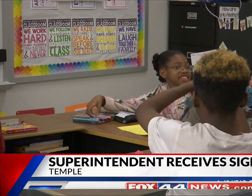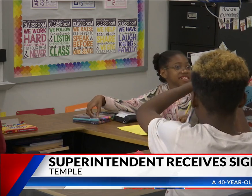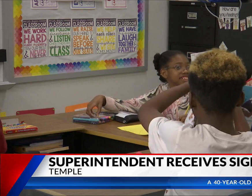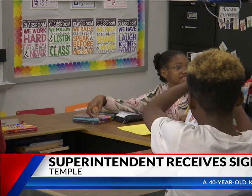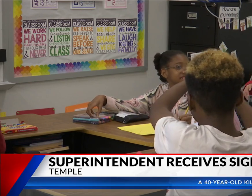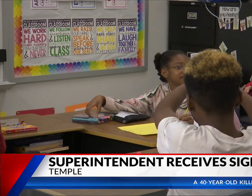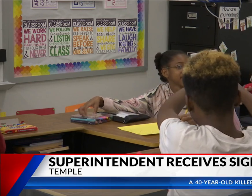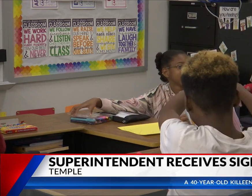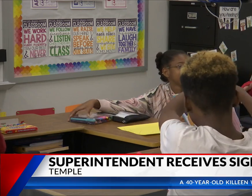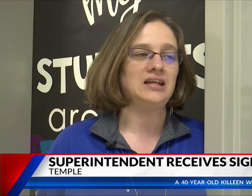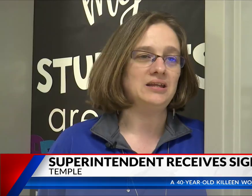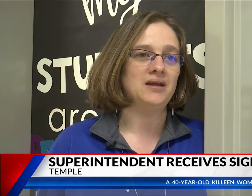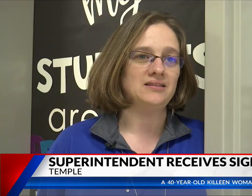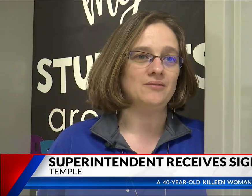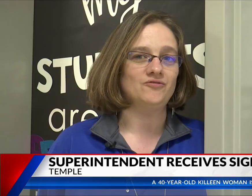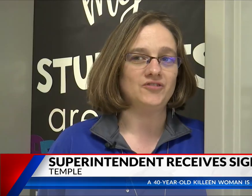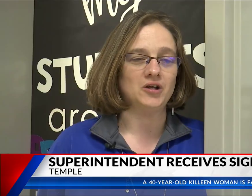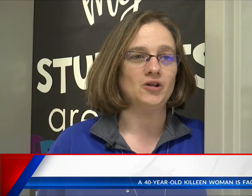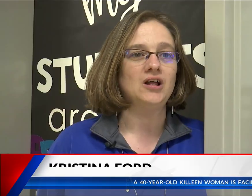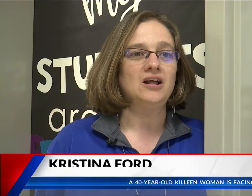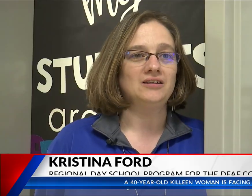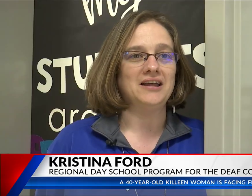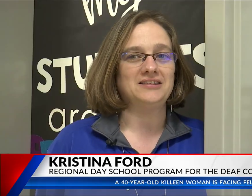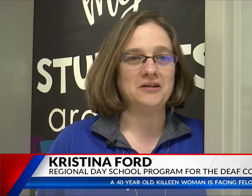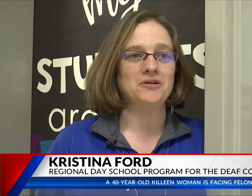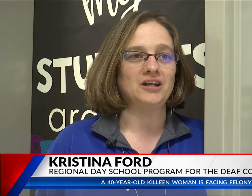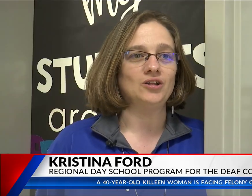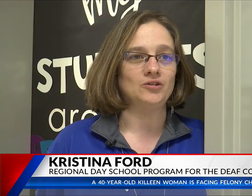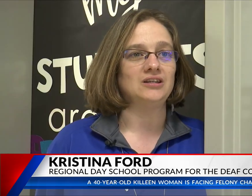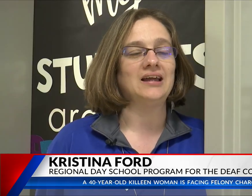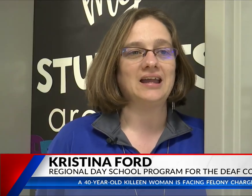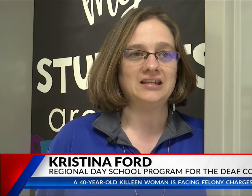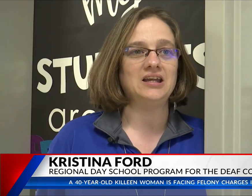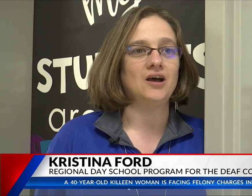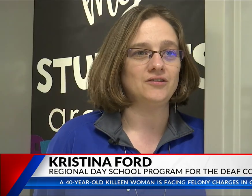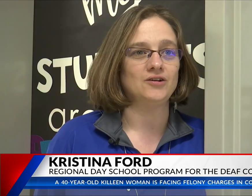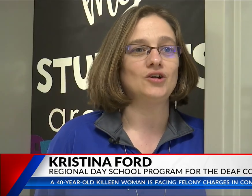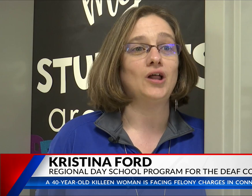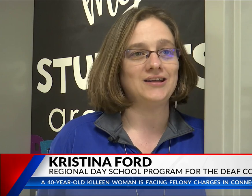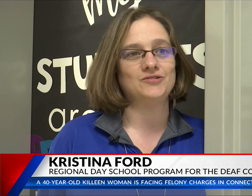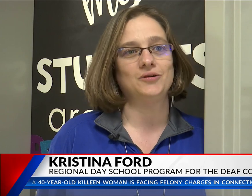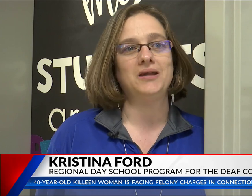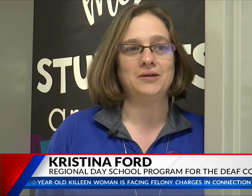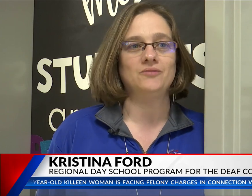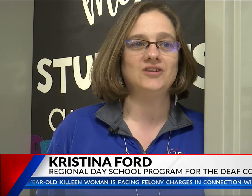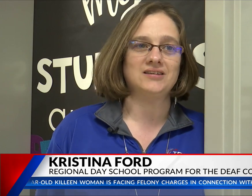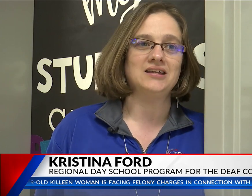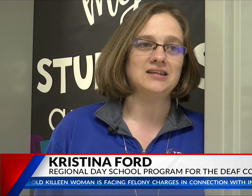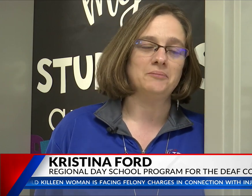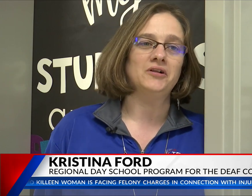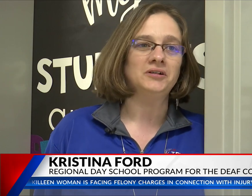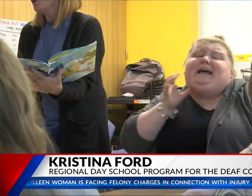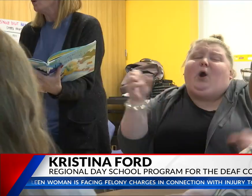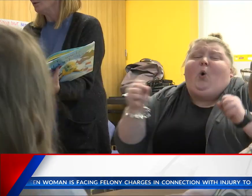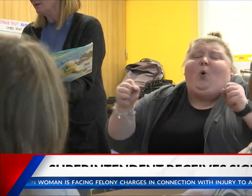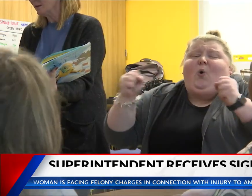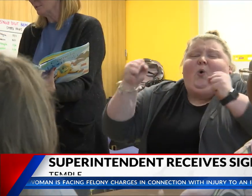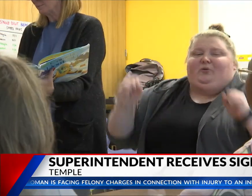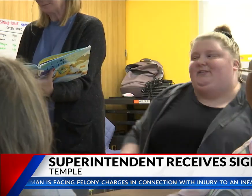to give that to him. He made them feel like they were included like any other classroom he would visit in Temple. When coming up with